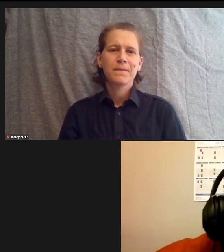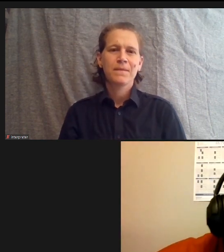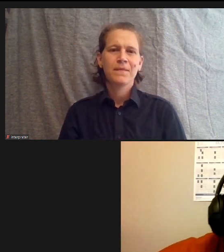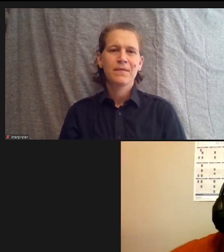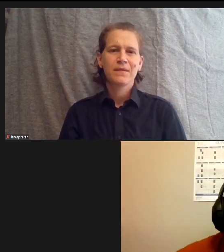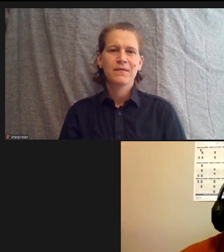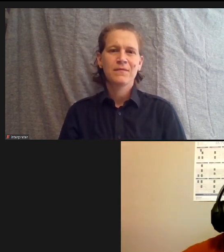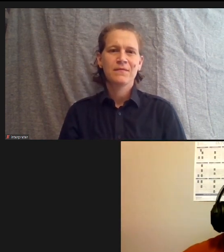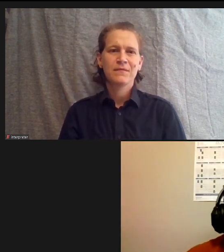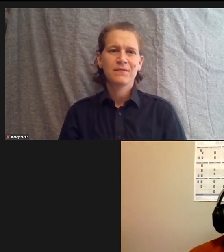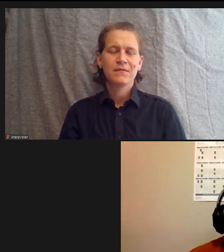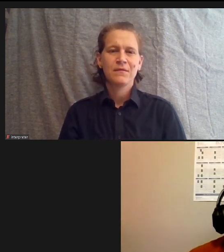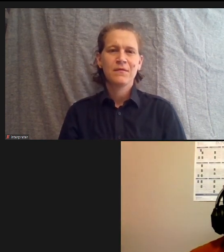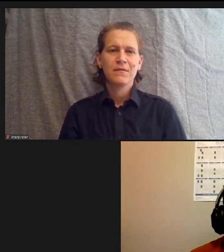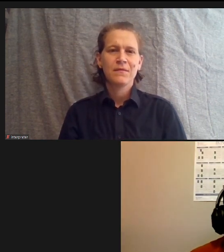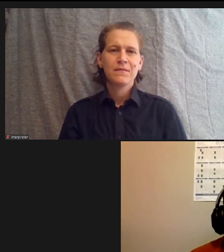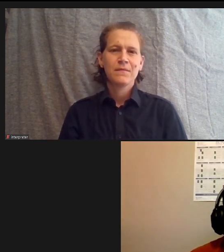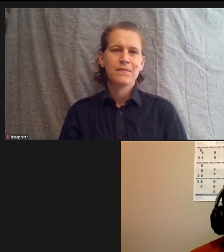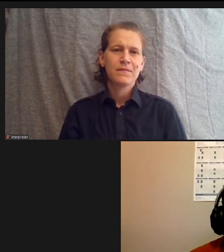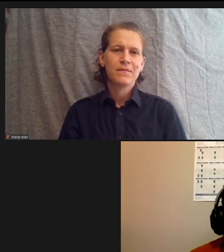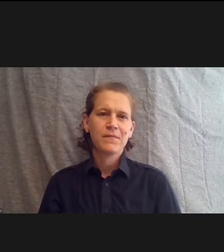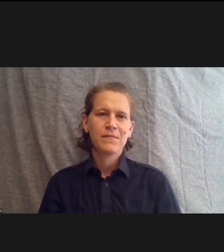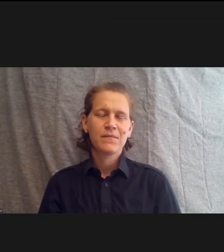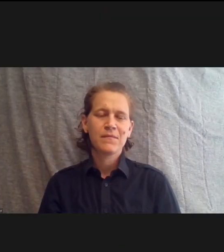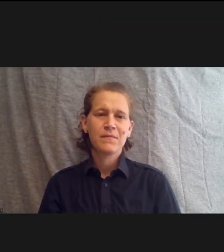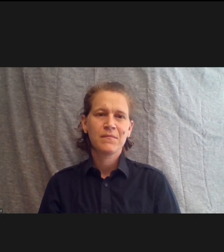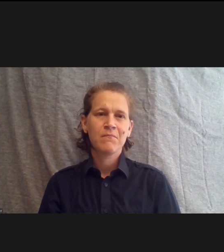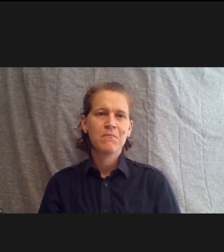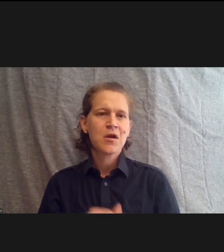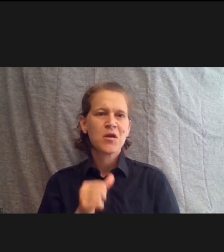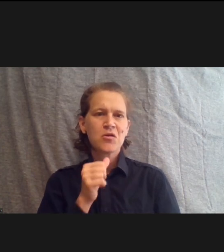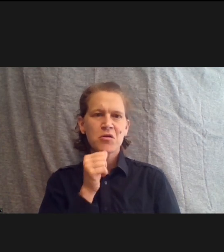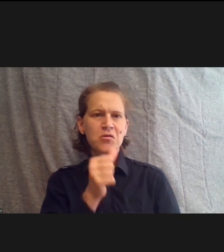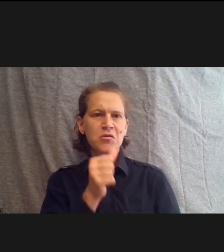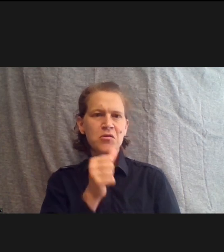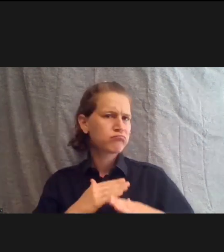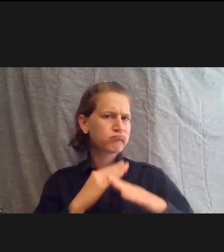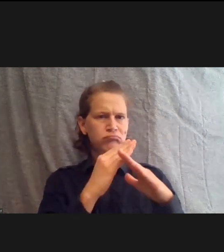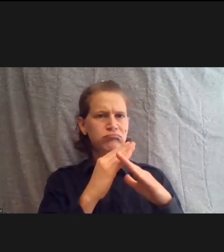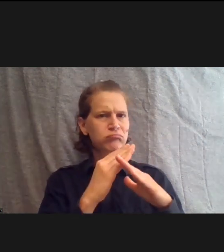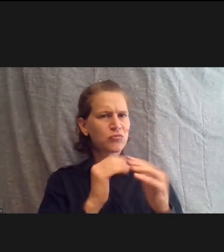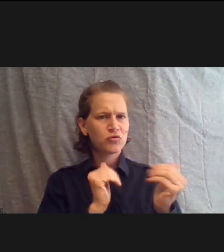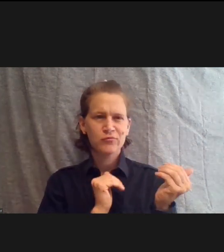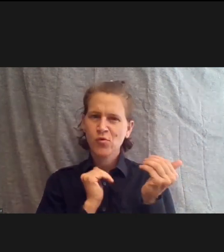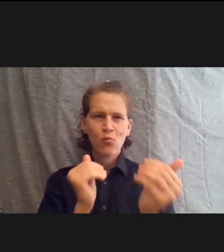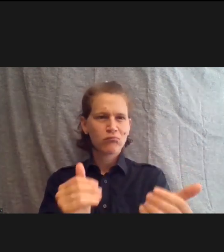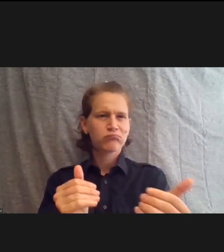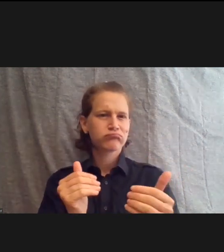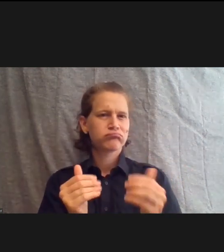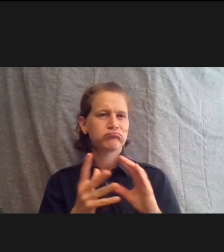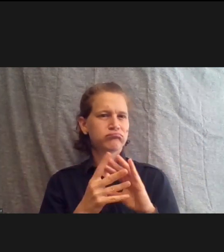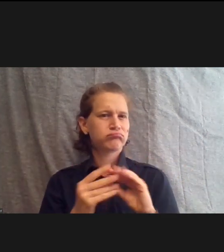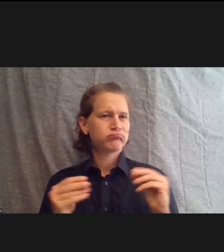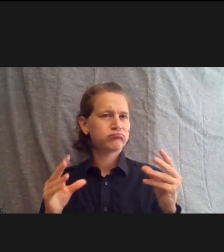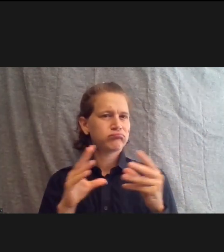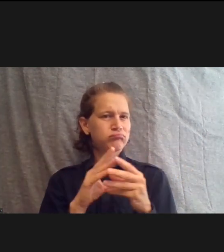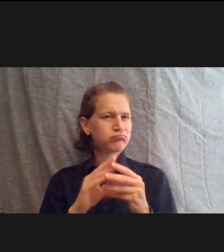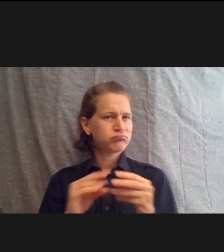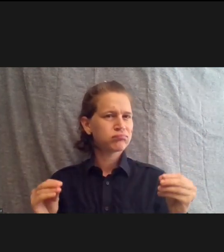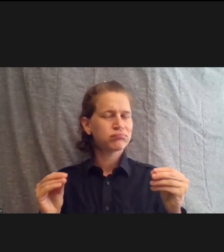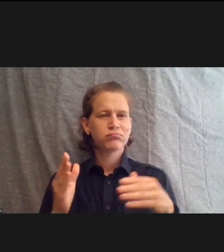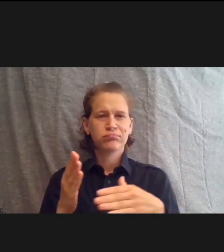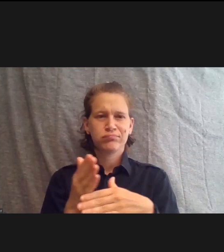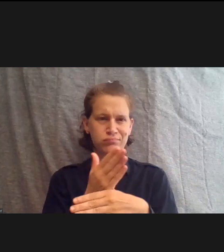that being the case, that did not deter Diana from wanting to share her story today. And just